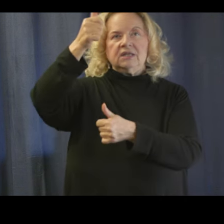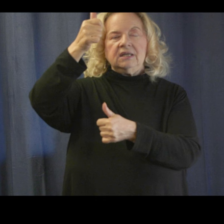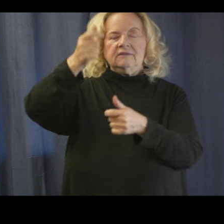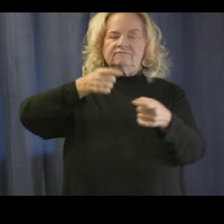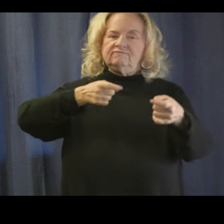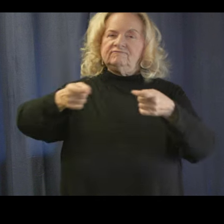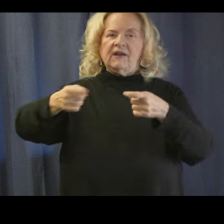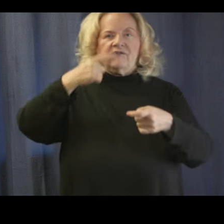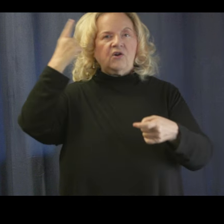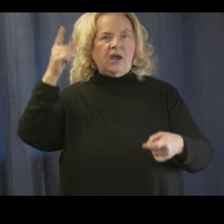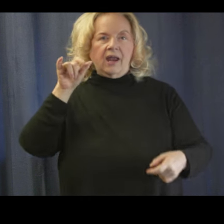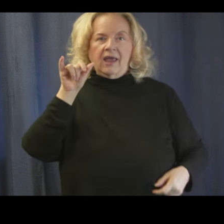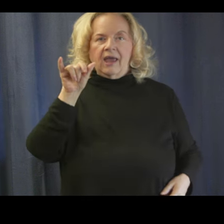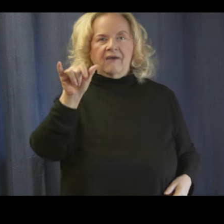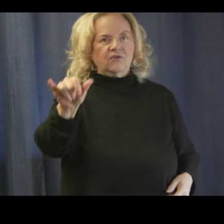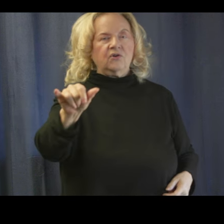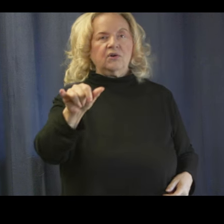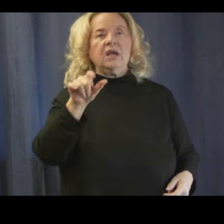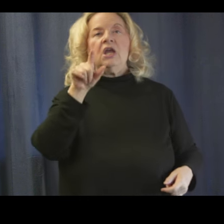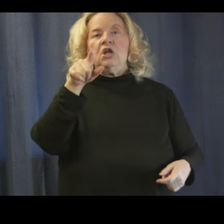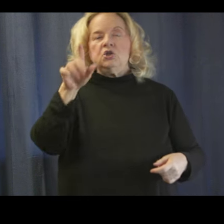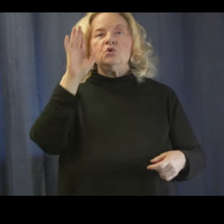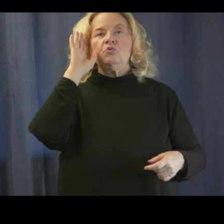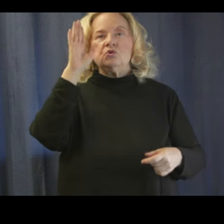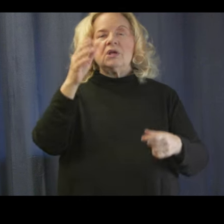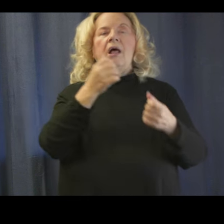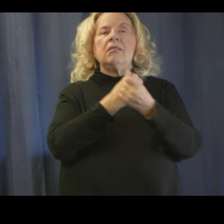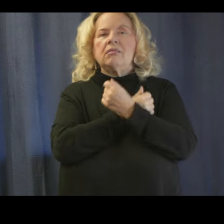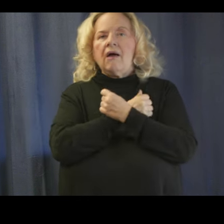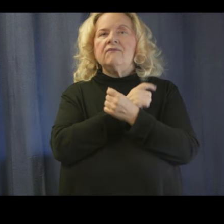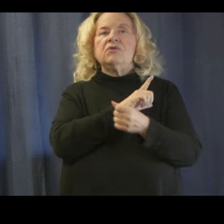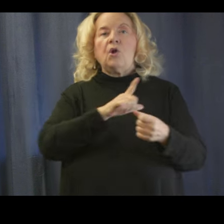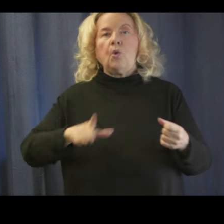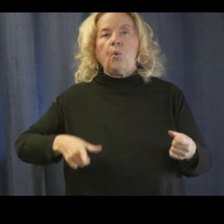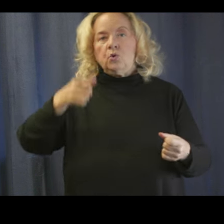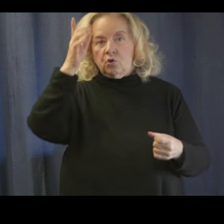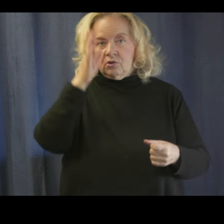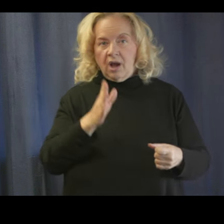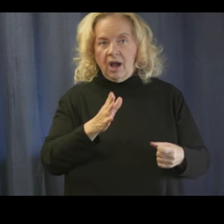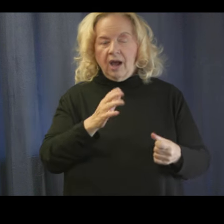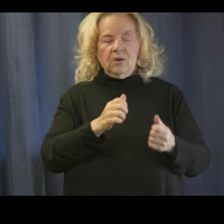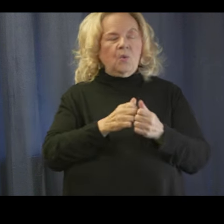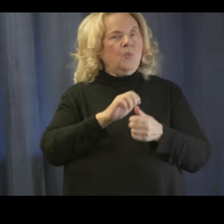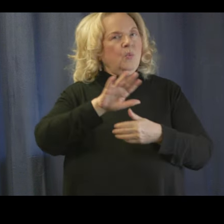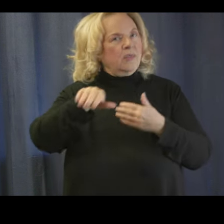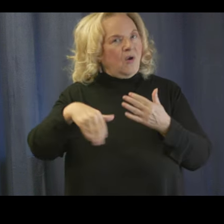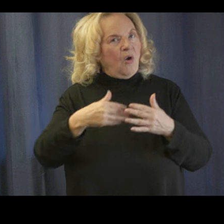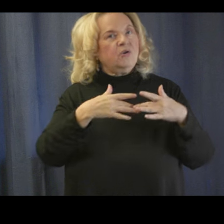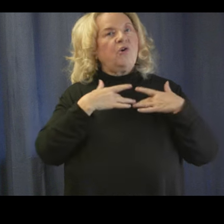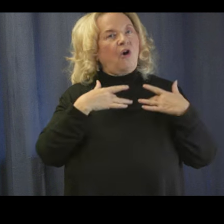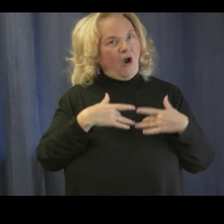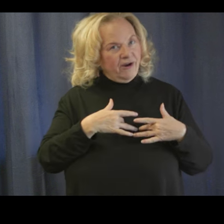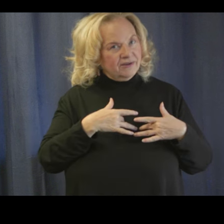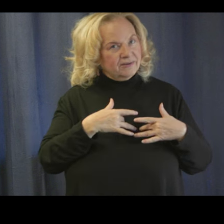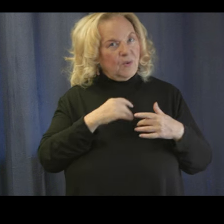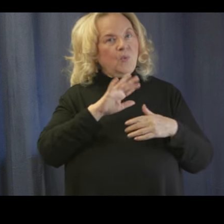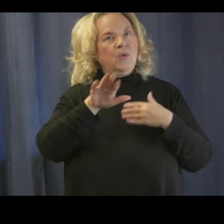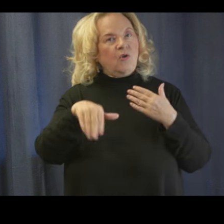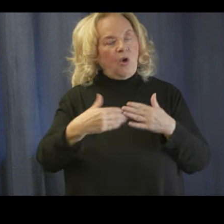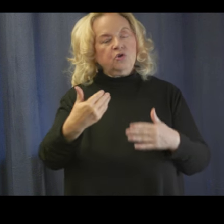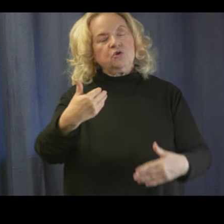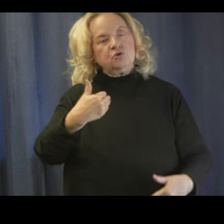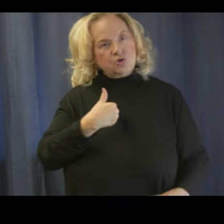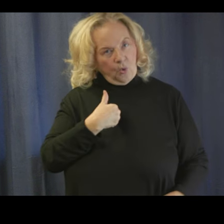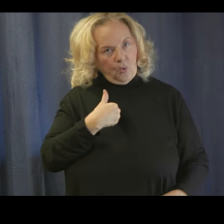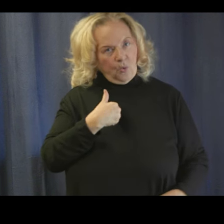his glorious sovereignty forever and ever. And you shall love the Lord your God with all